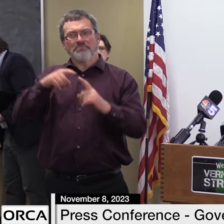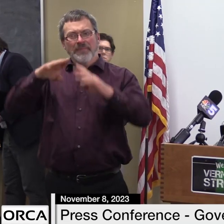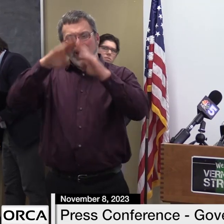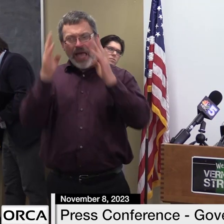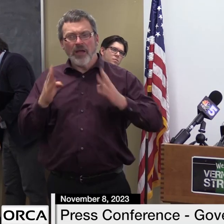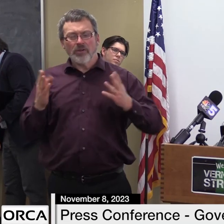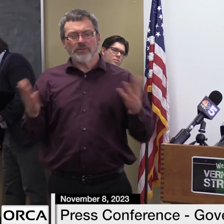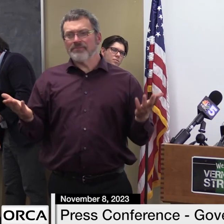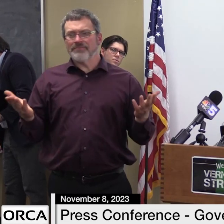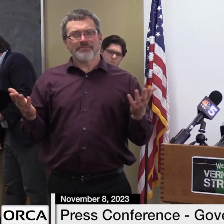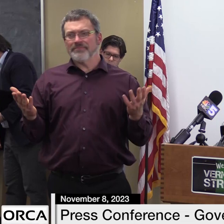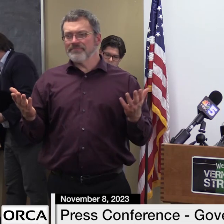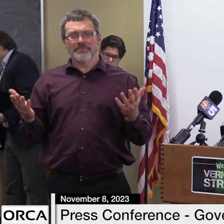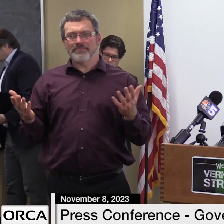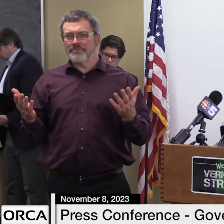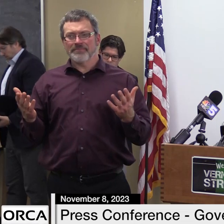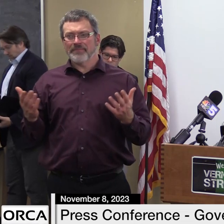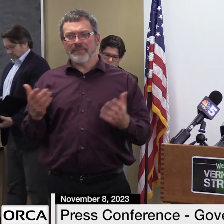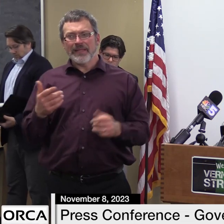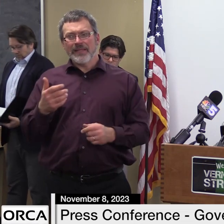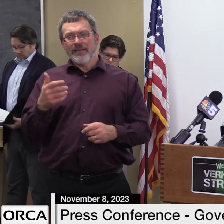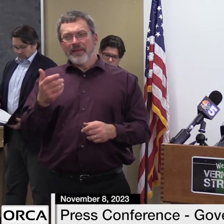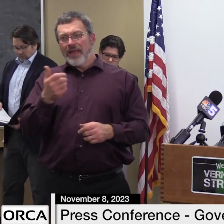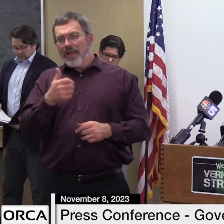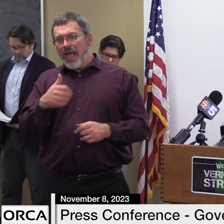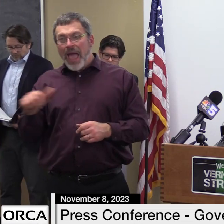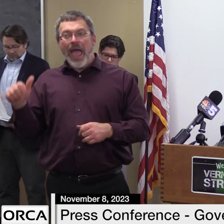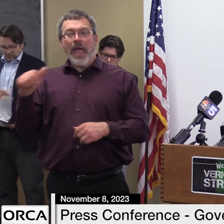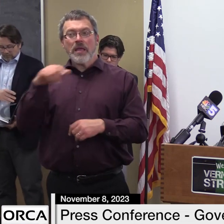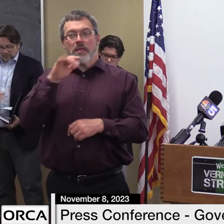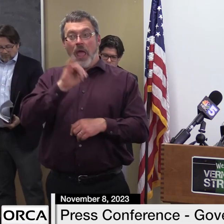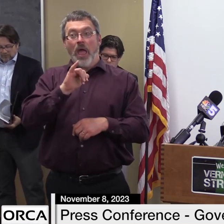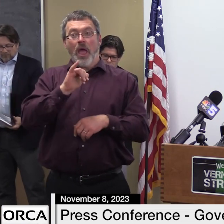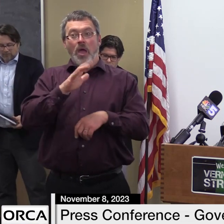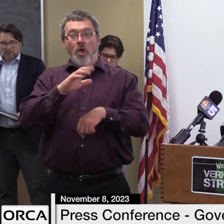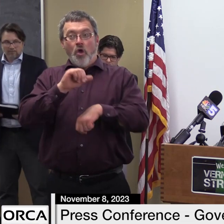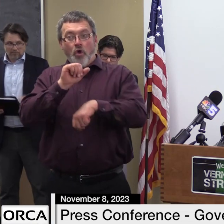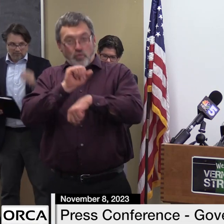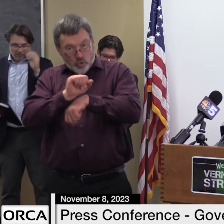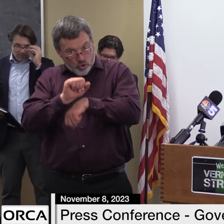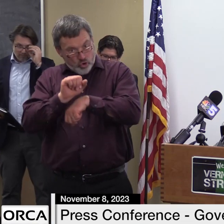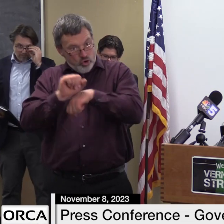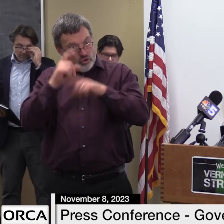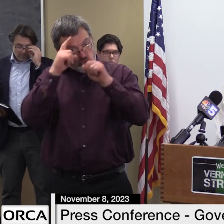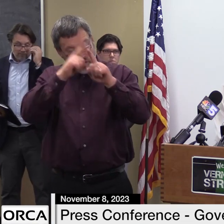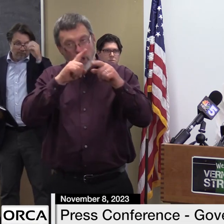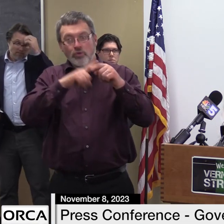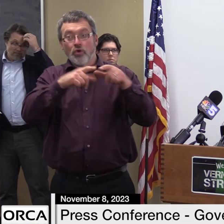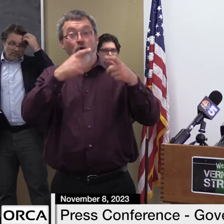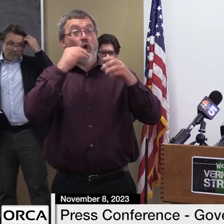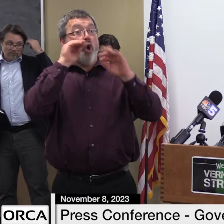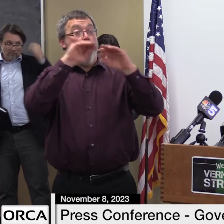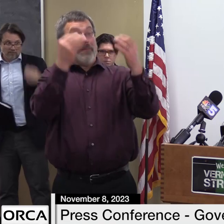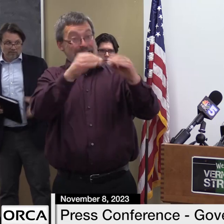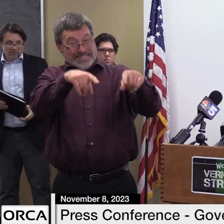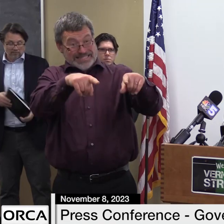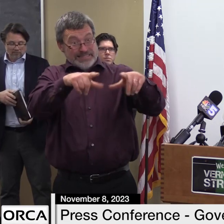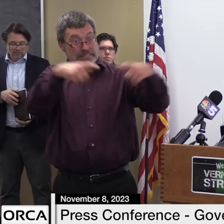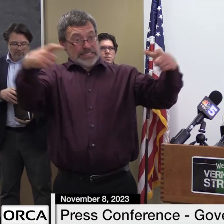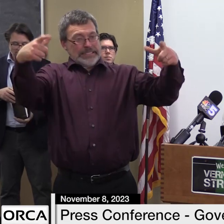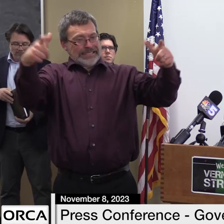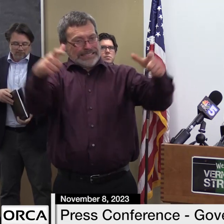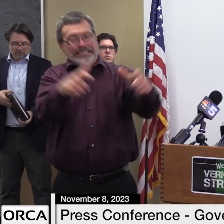How about, is there any work being done on reducing the numbers of homeless people? Well, let's separate the